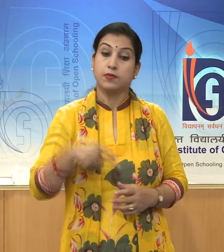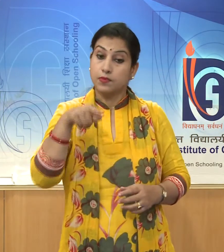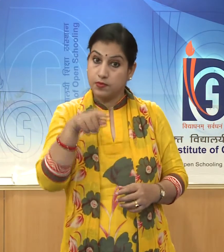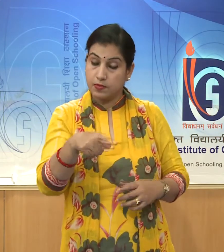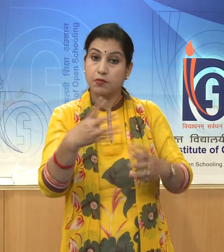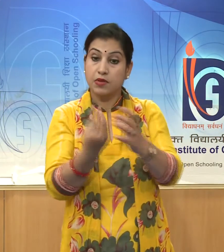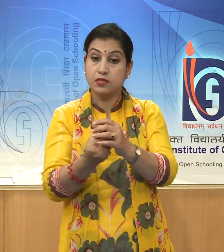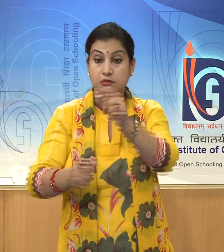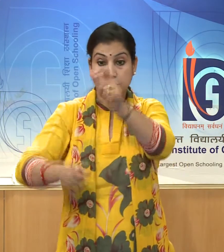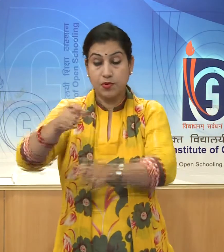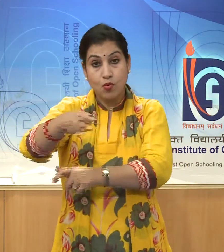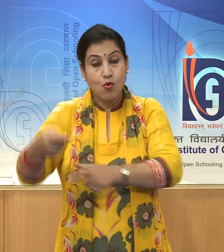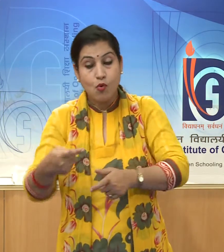and his followers